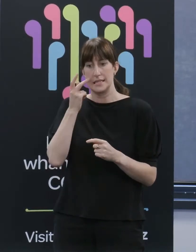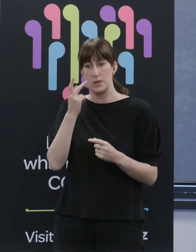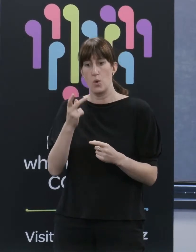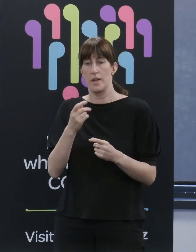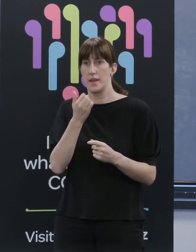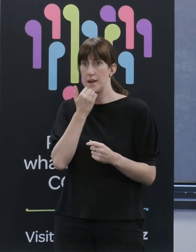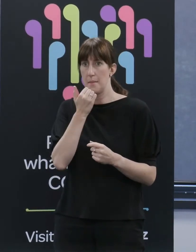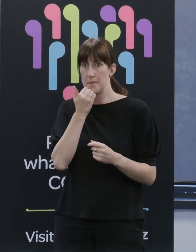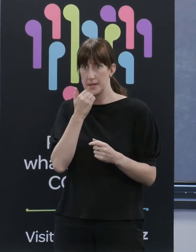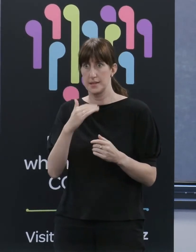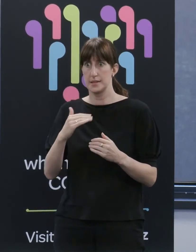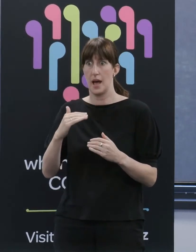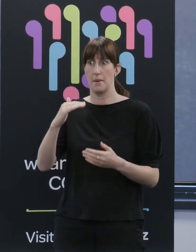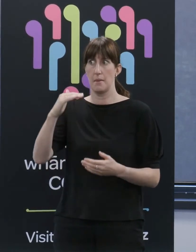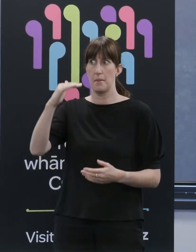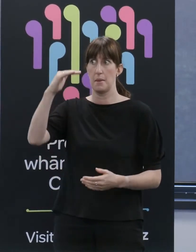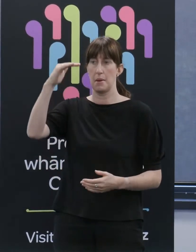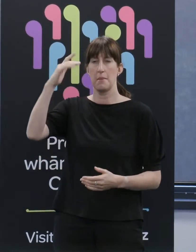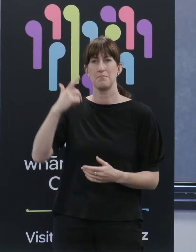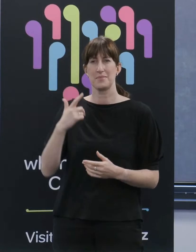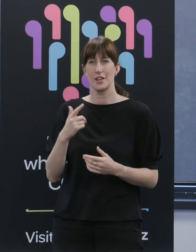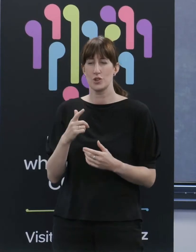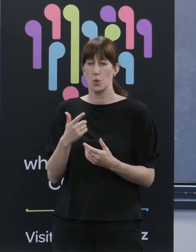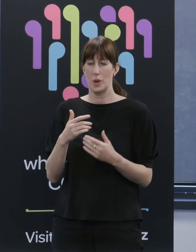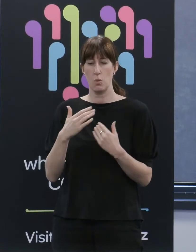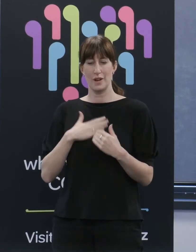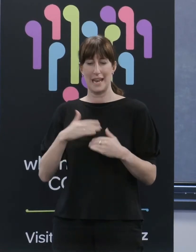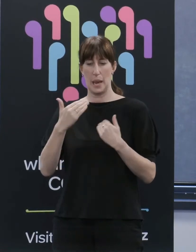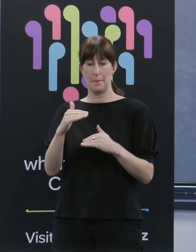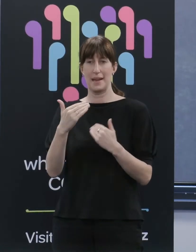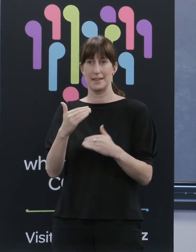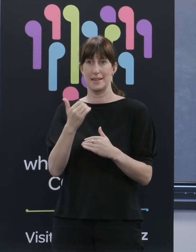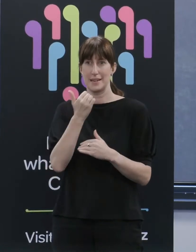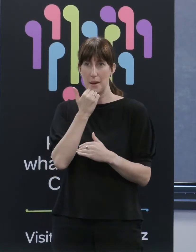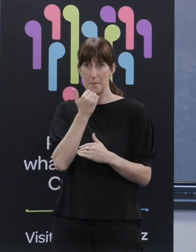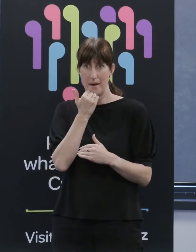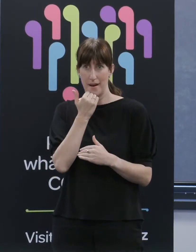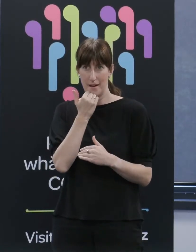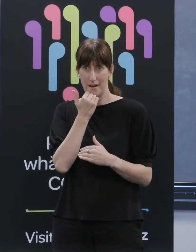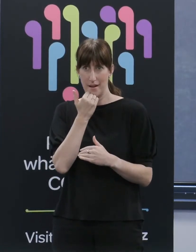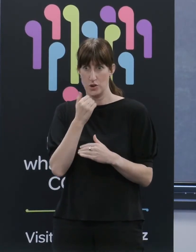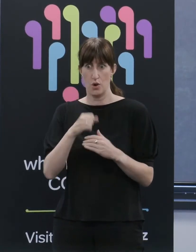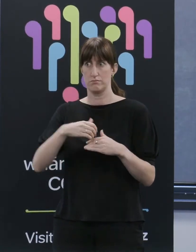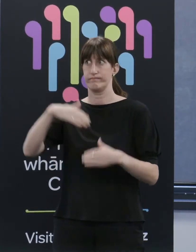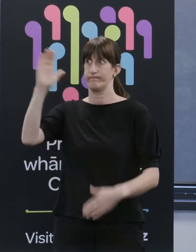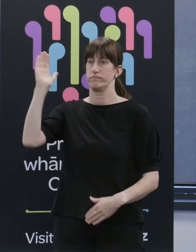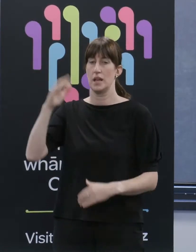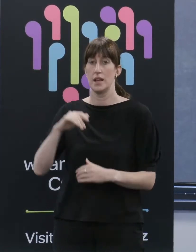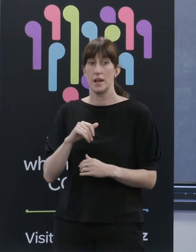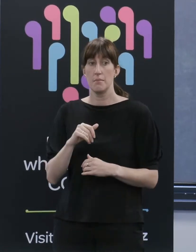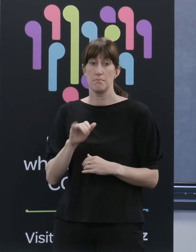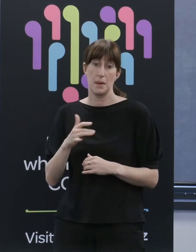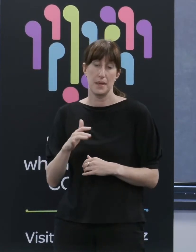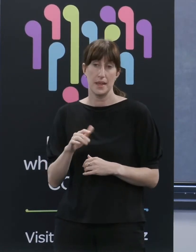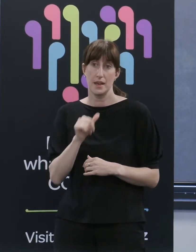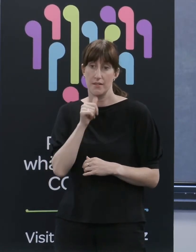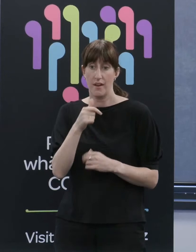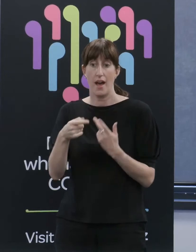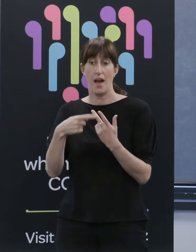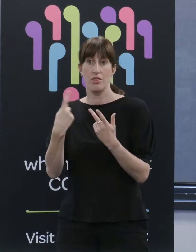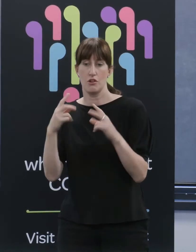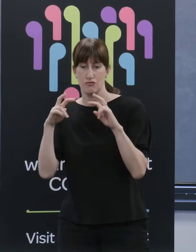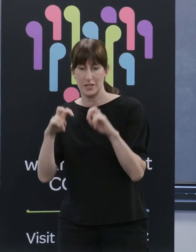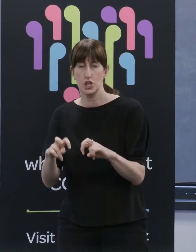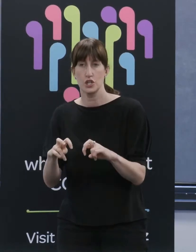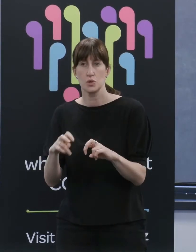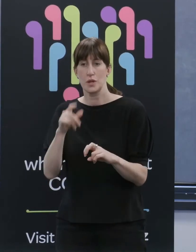those detailed reviews. Where if we are able to conduct more research in the year ahead, then we'd like to look in